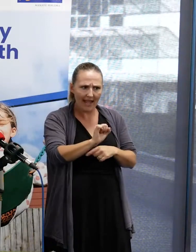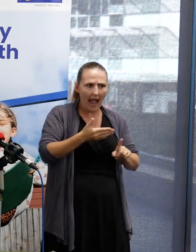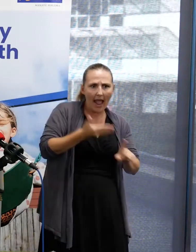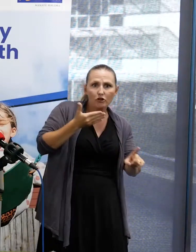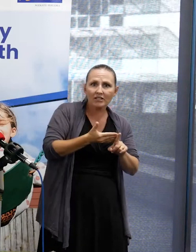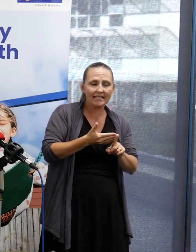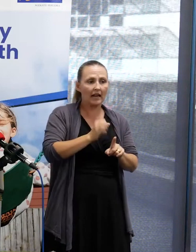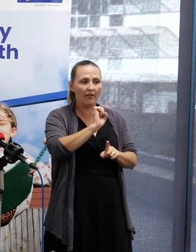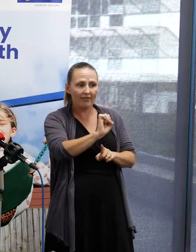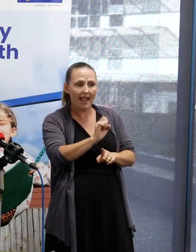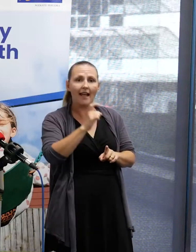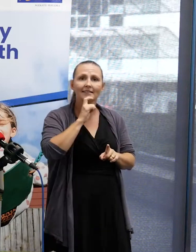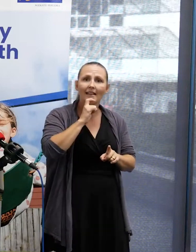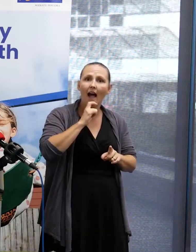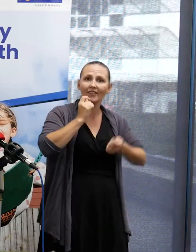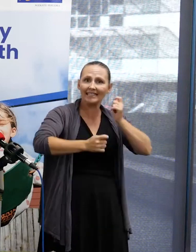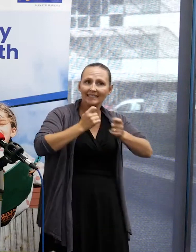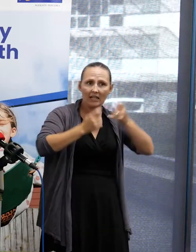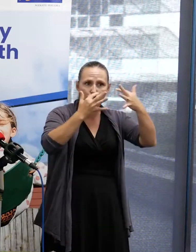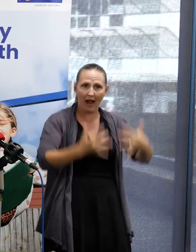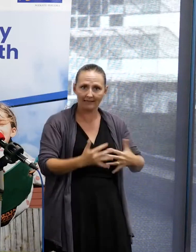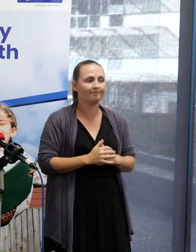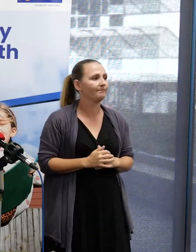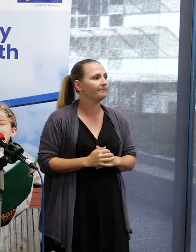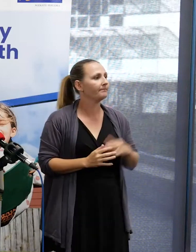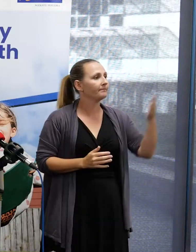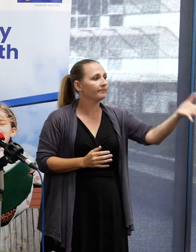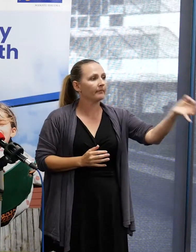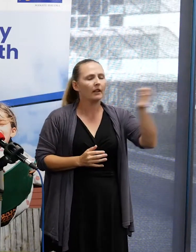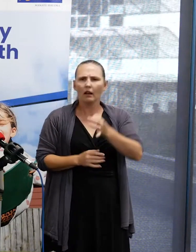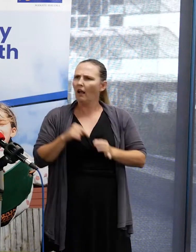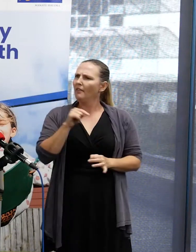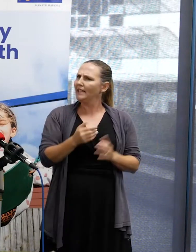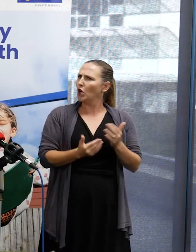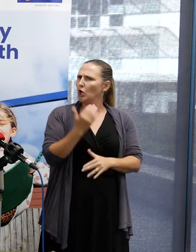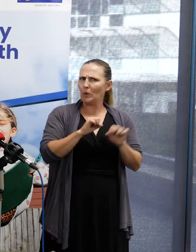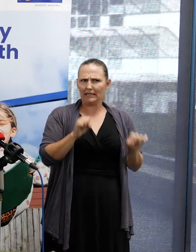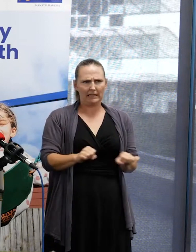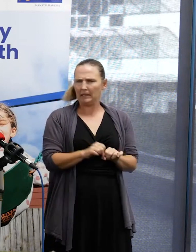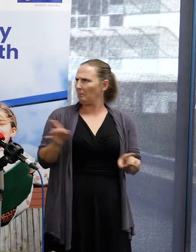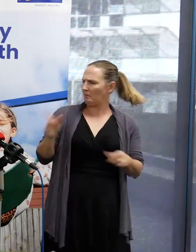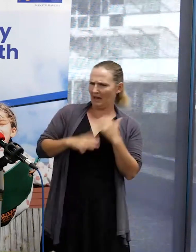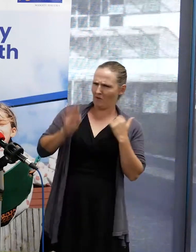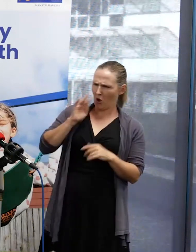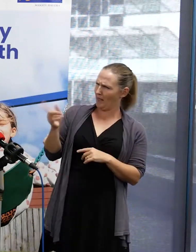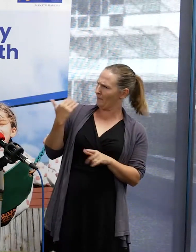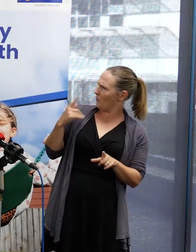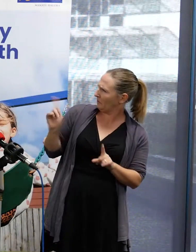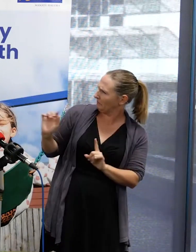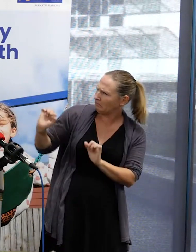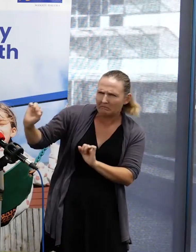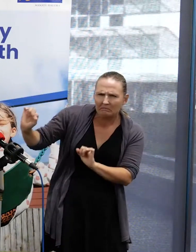testing rate for their staff. So sorry, this new system, I don't believe I've heard of it before, I might be wrong, but what is it? What does it